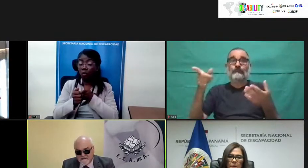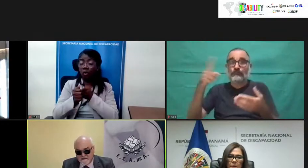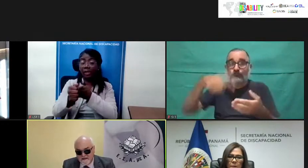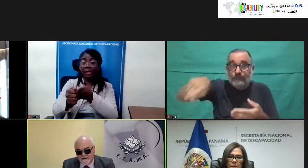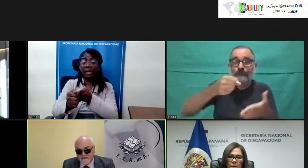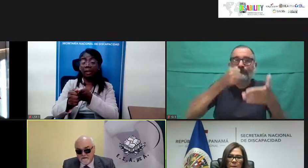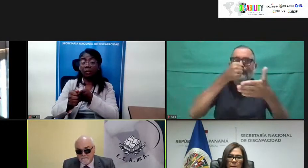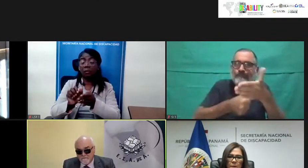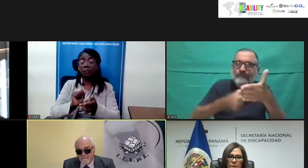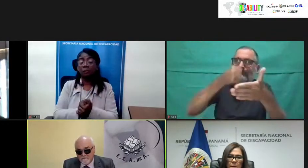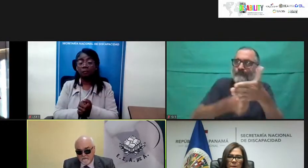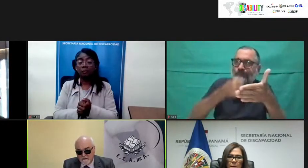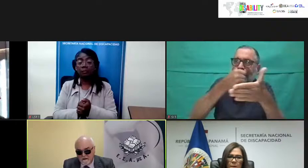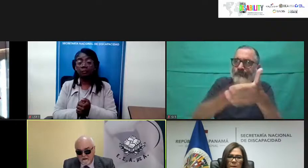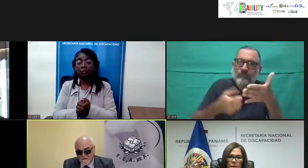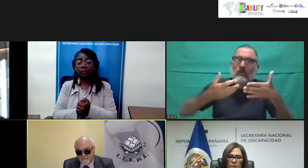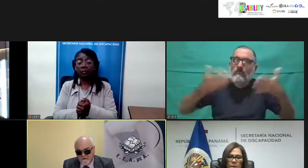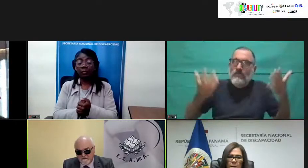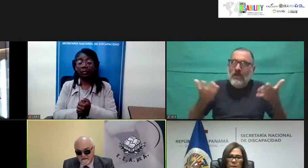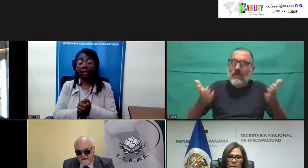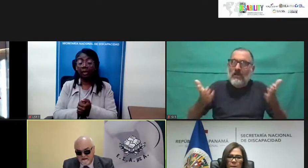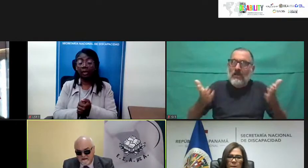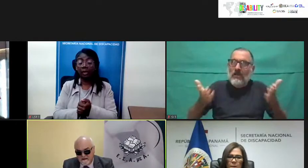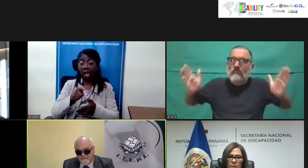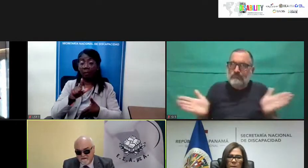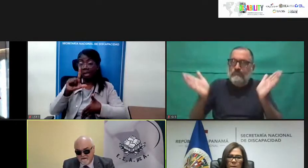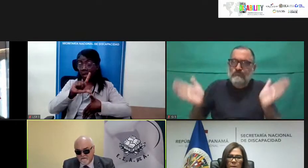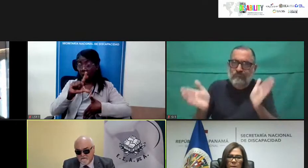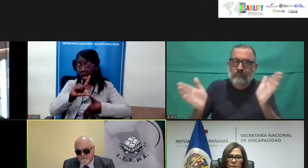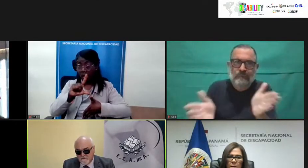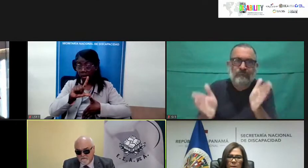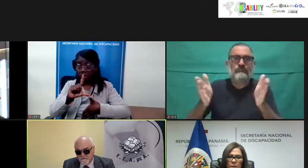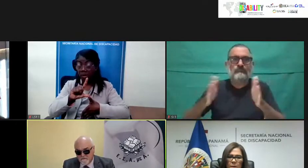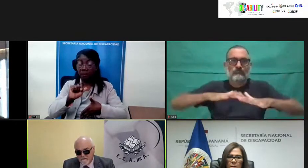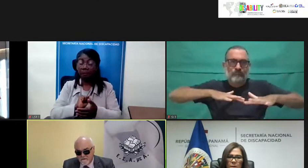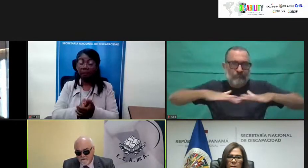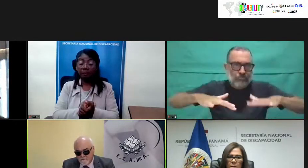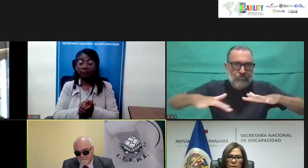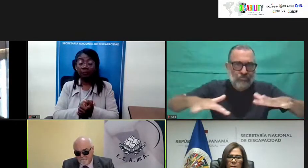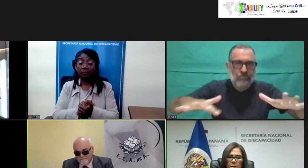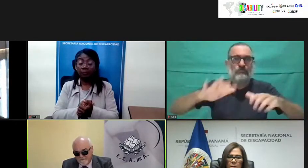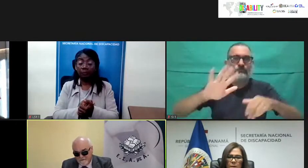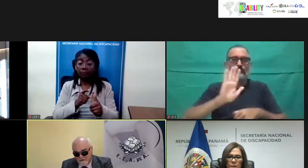latin america as with other regions